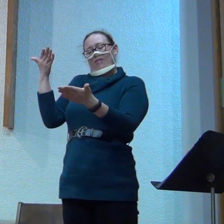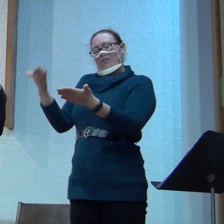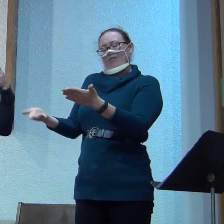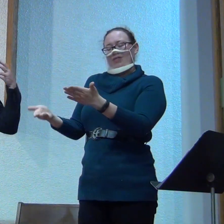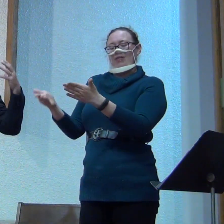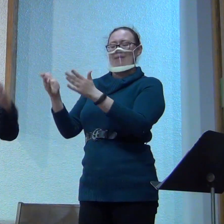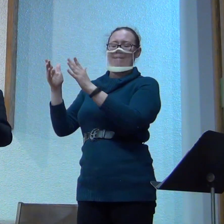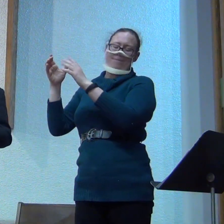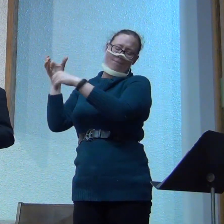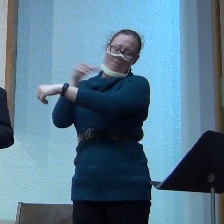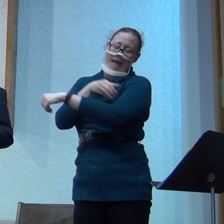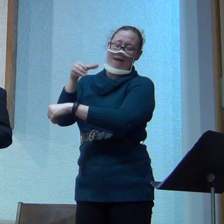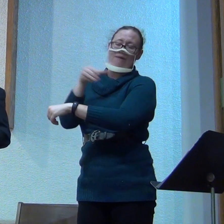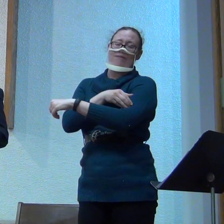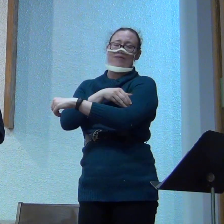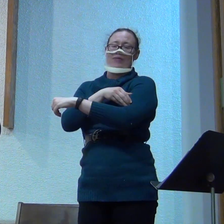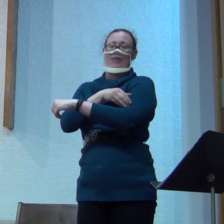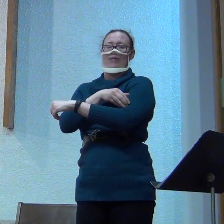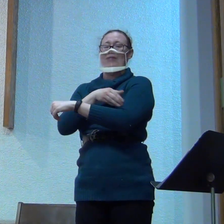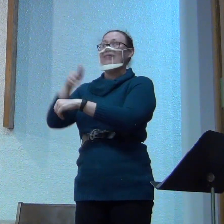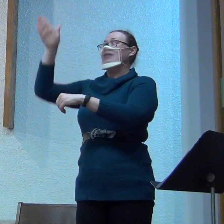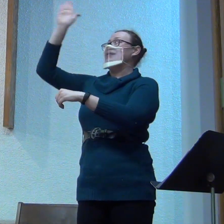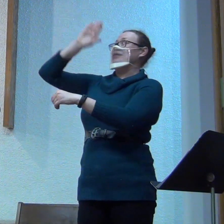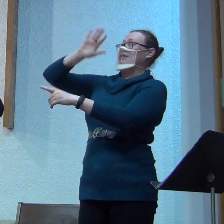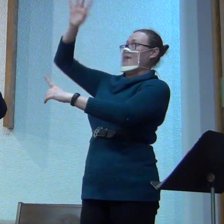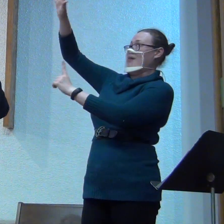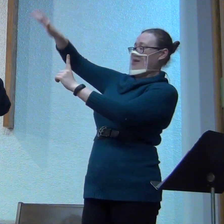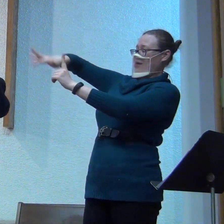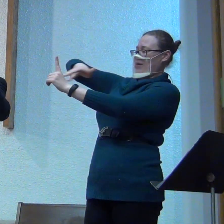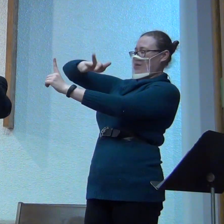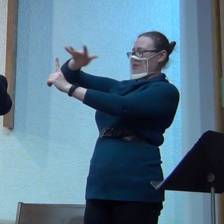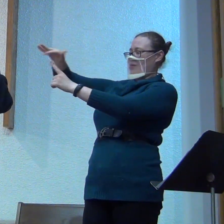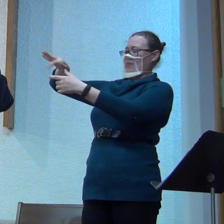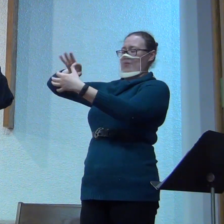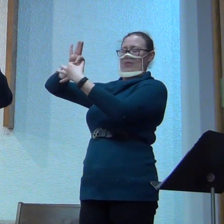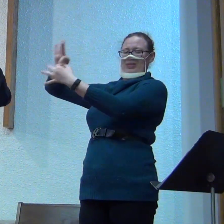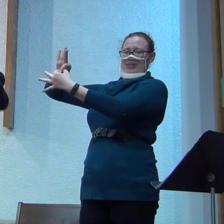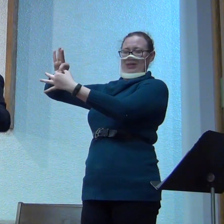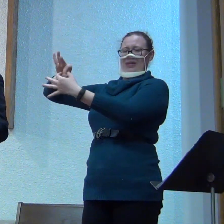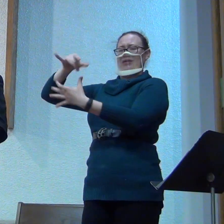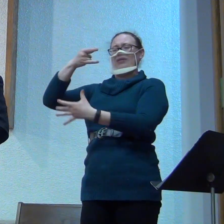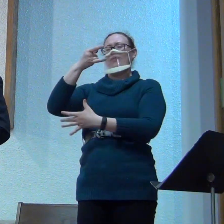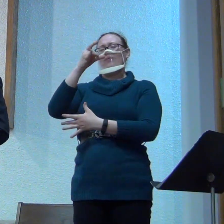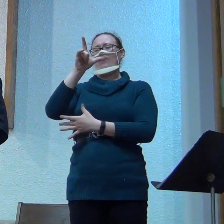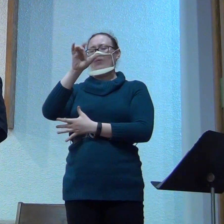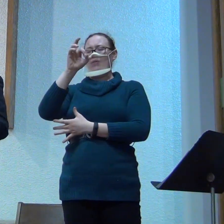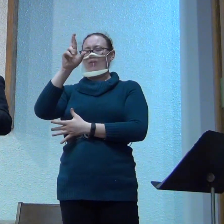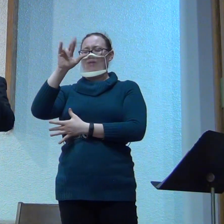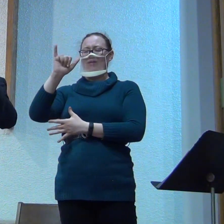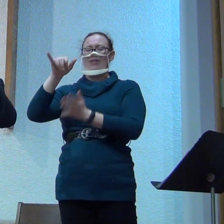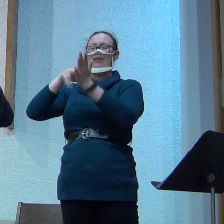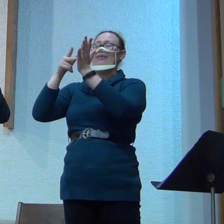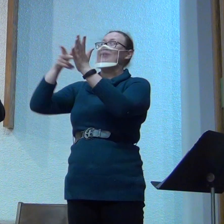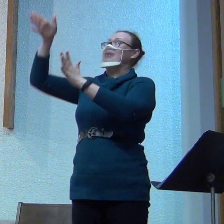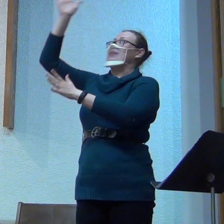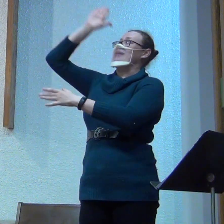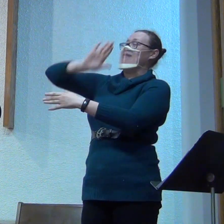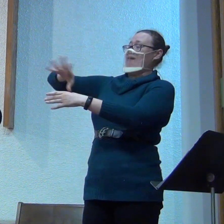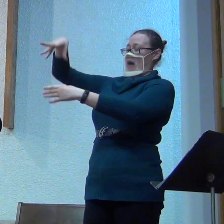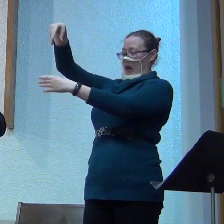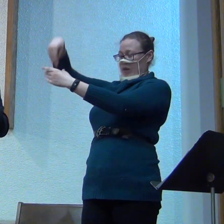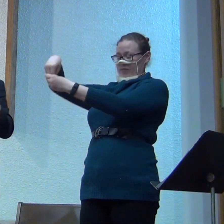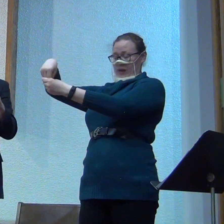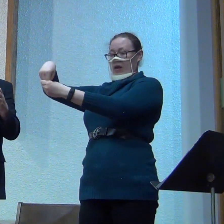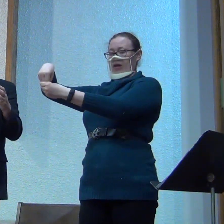is in the Bible is of the presence of God. That's what that word really means, that God is present. And so Jesus,